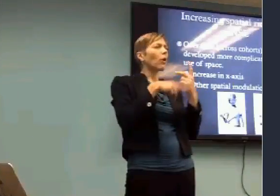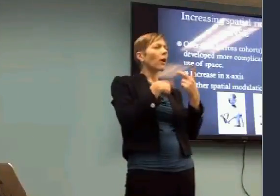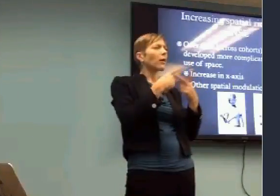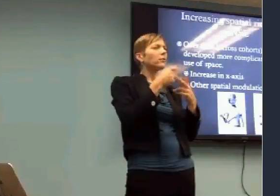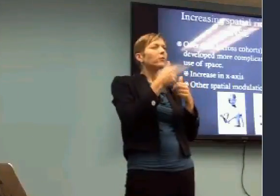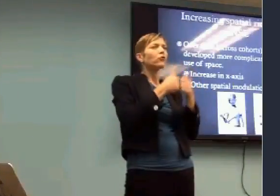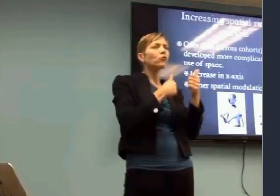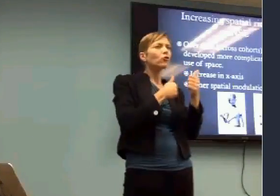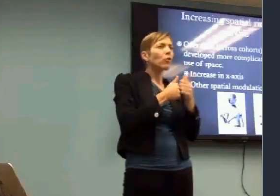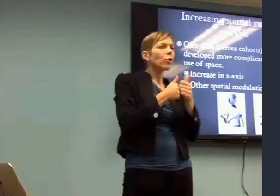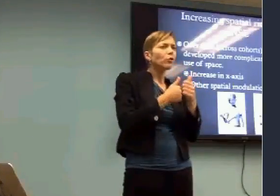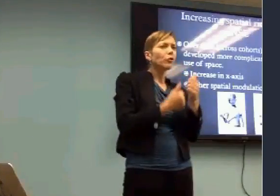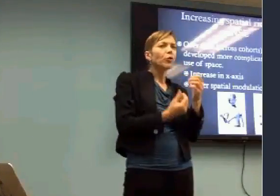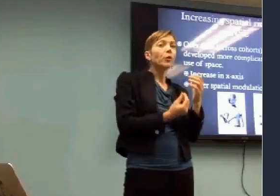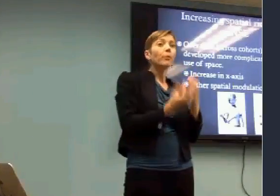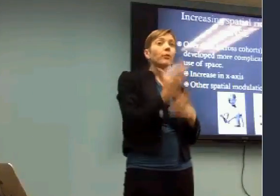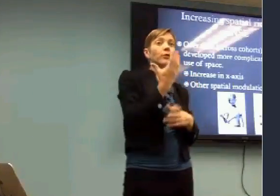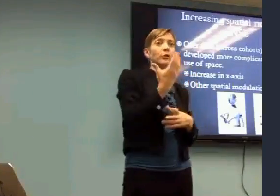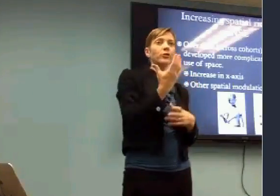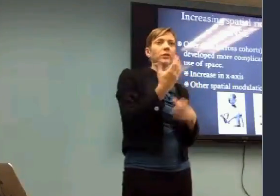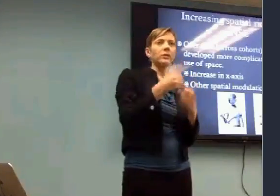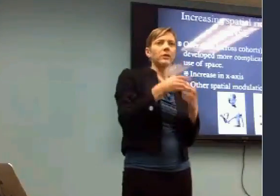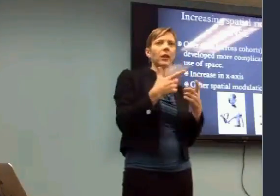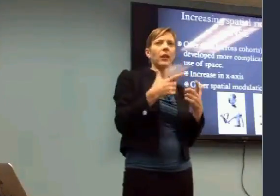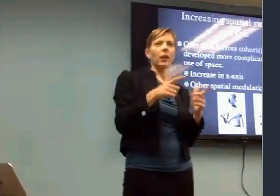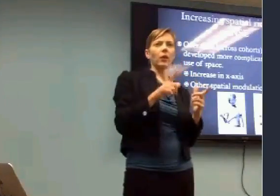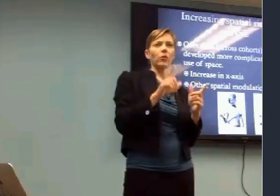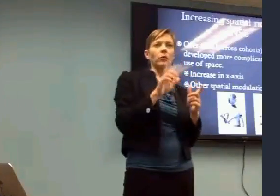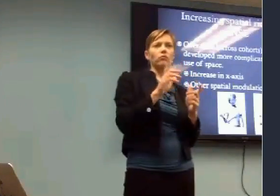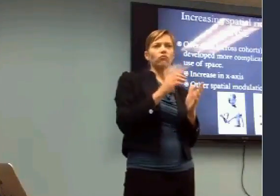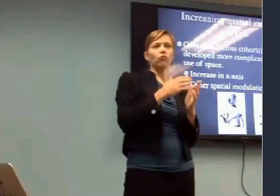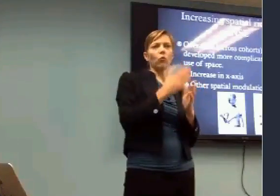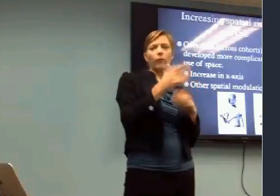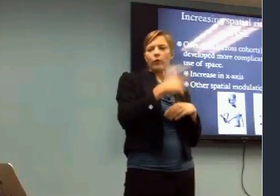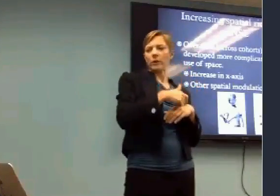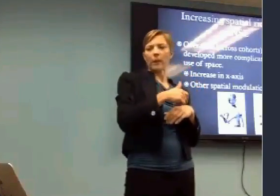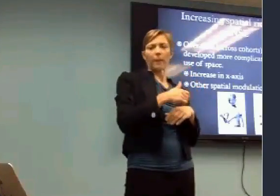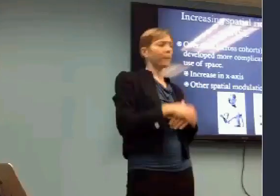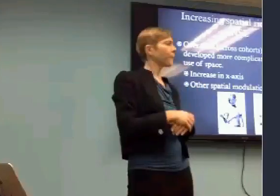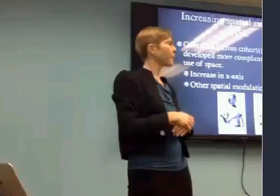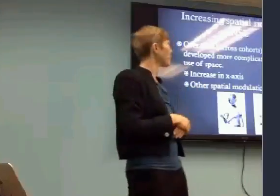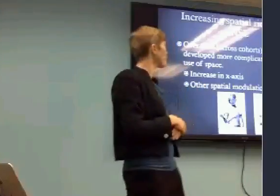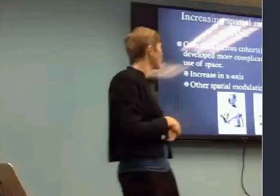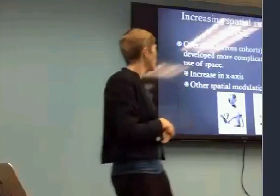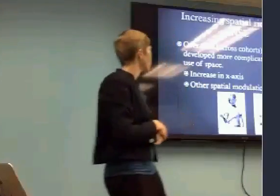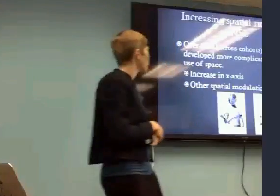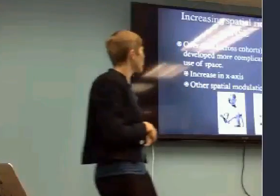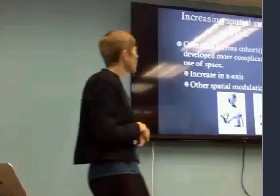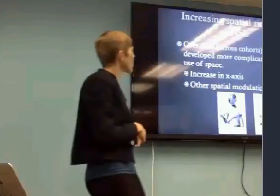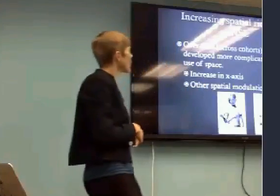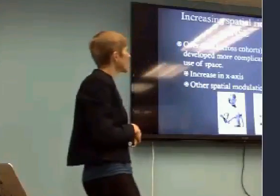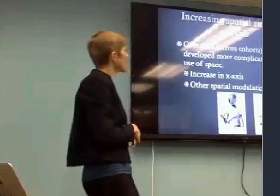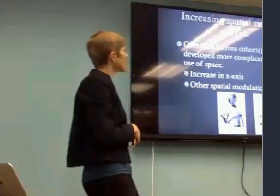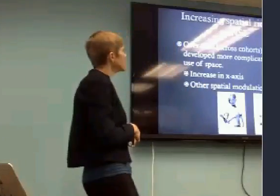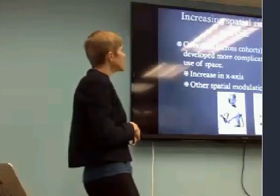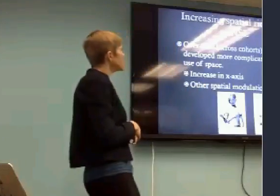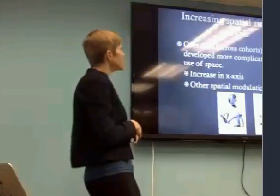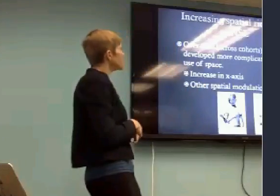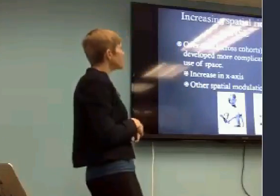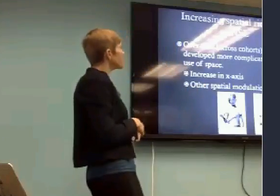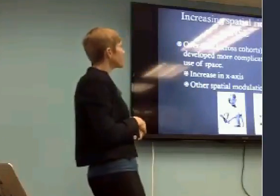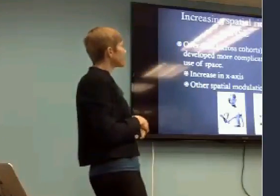look at what the nature of those changes are and what structural changes emerge in the language over time.